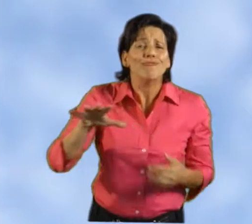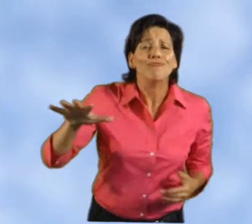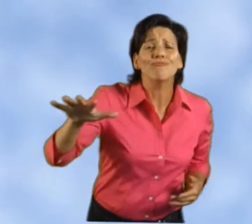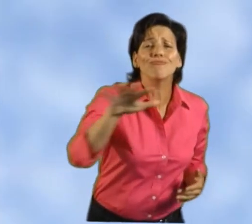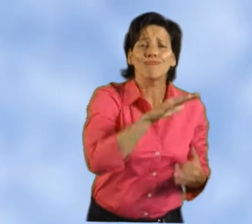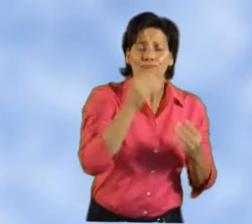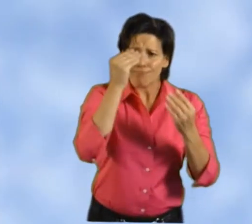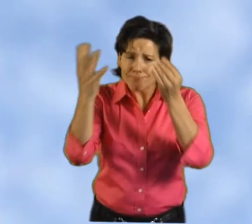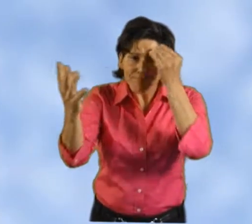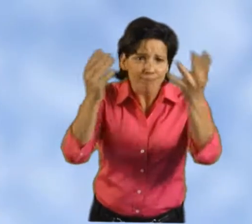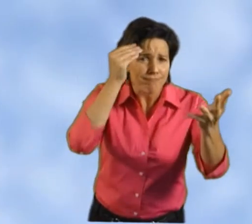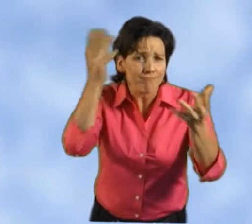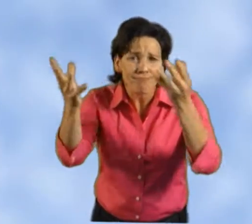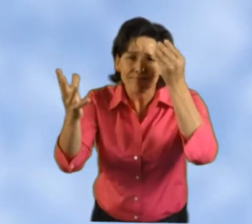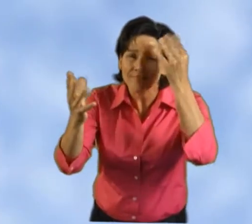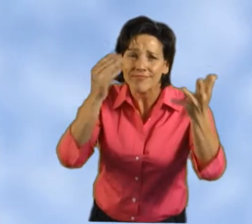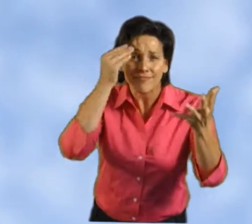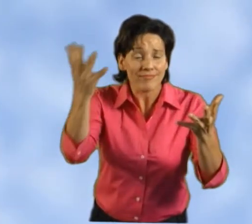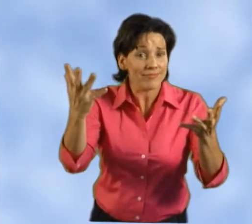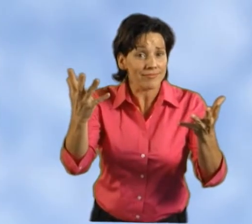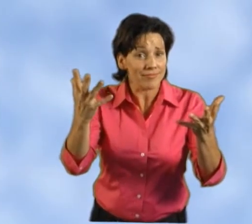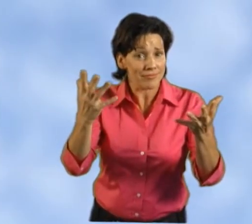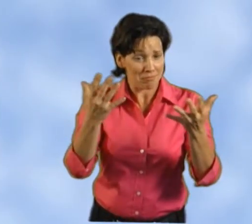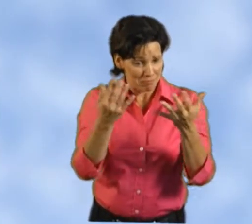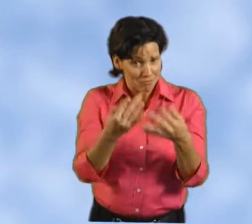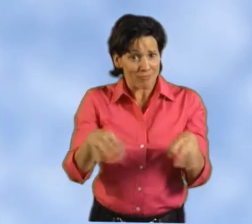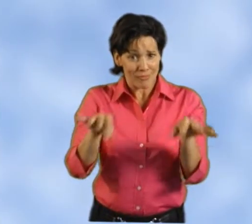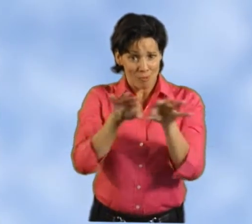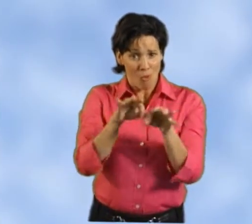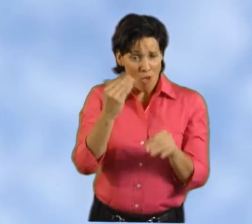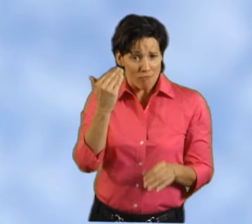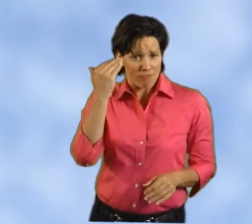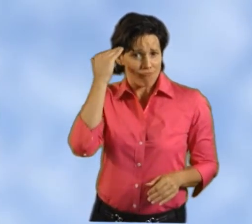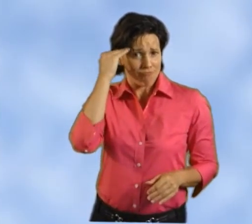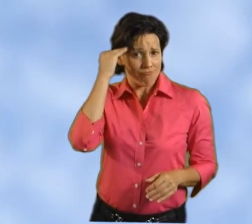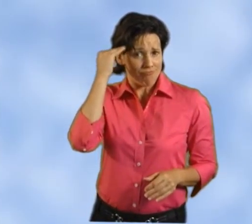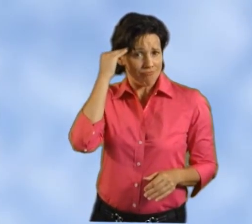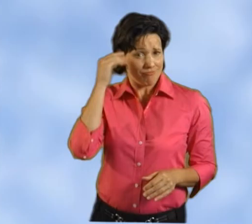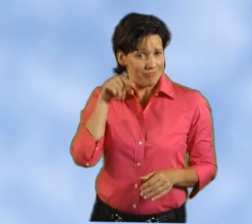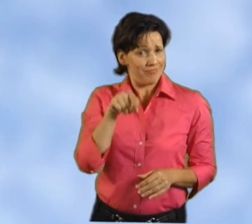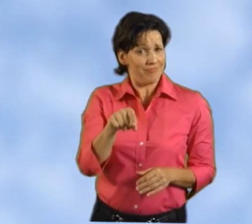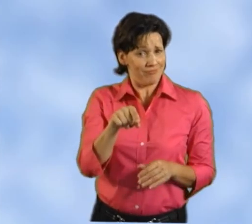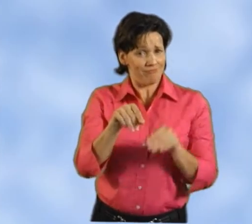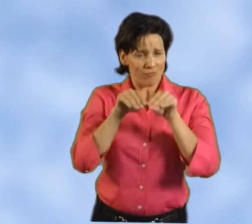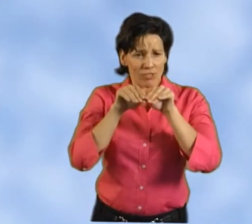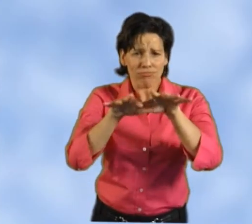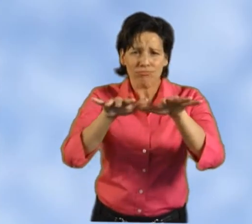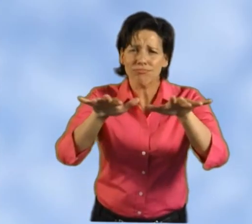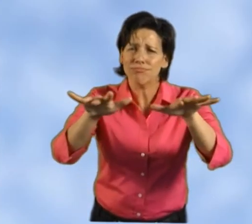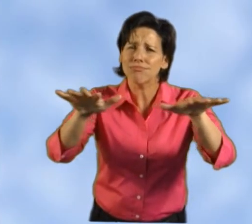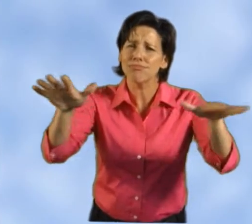be sure to look at this final chapter and all of the chapters in this DVD.